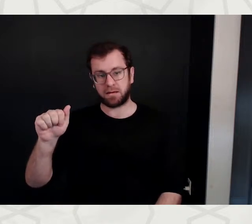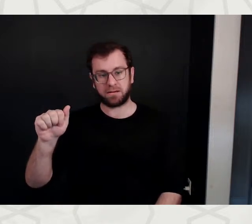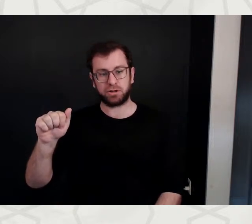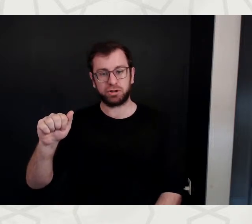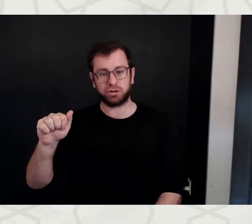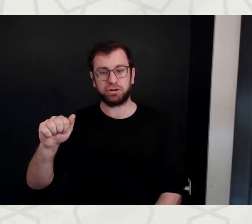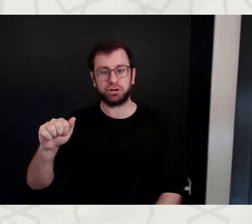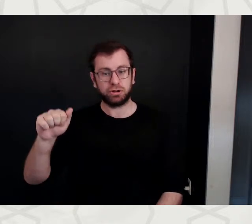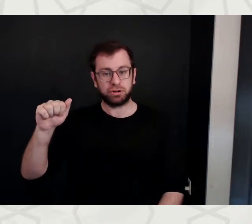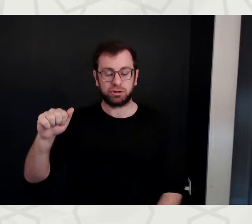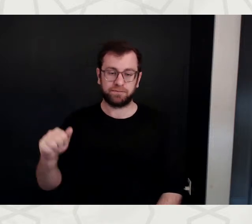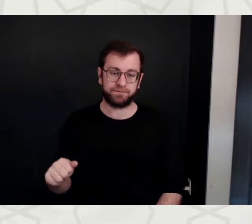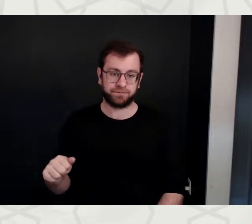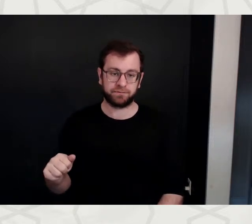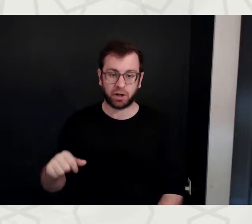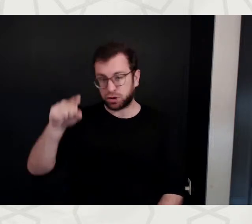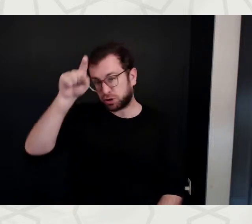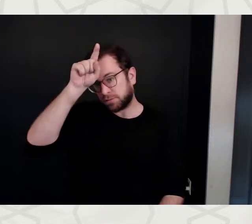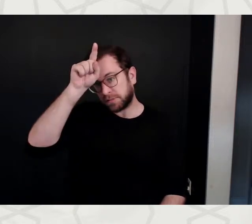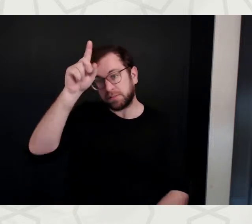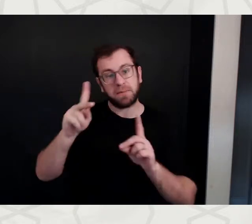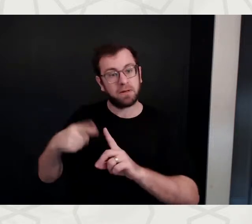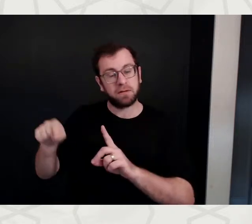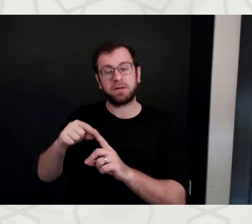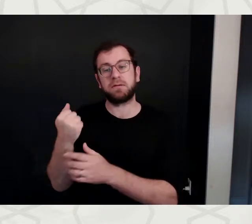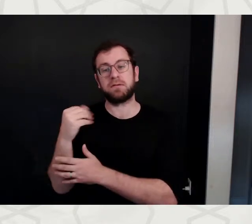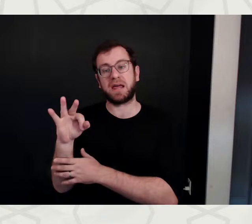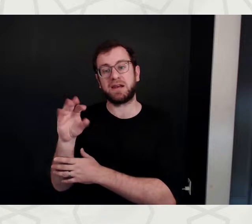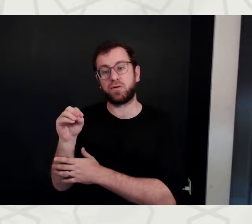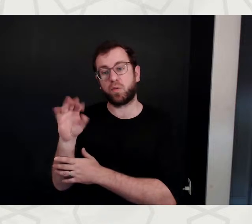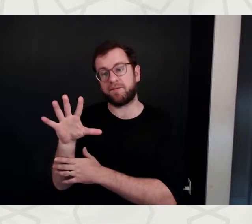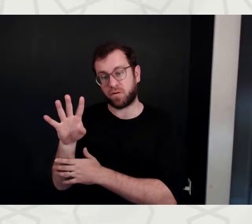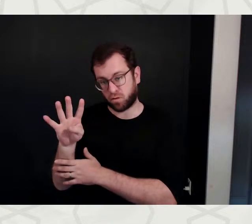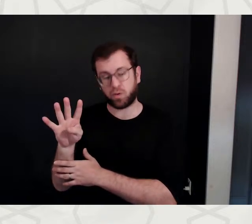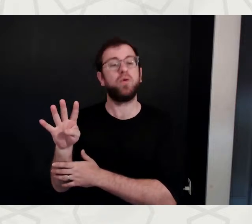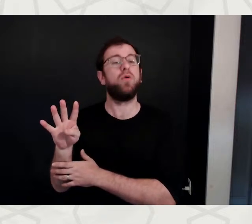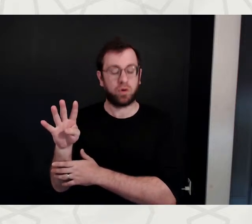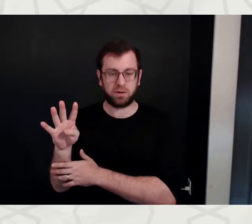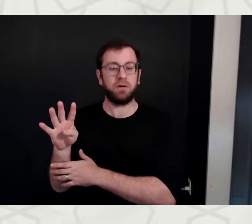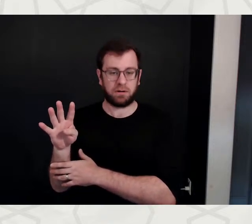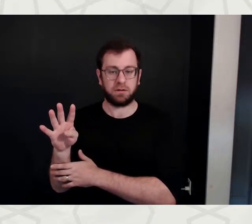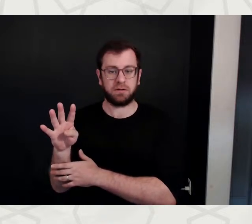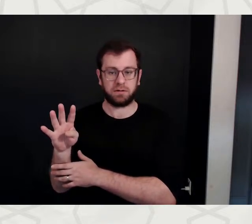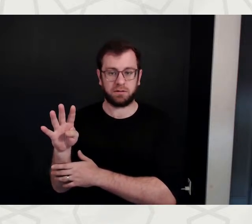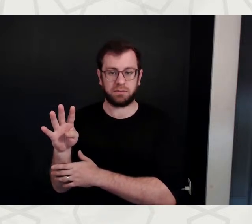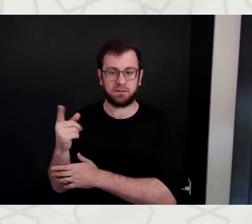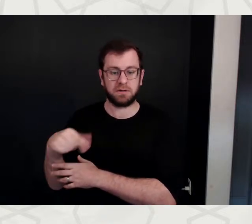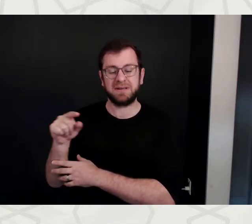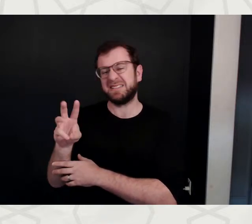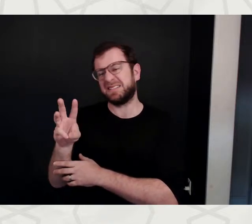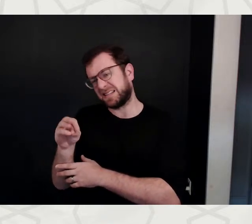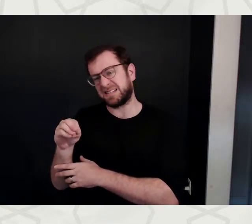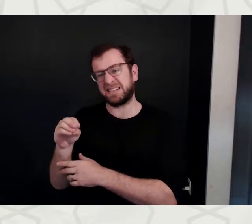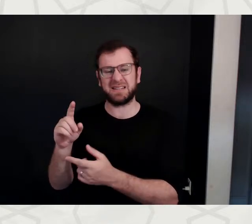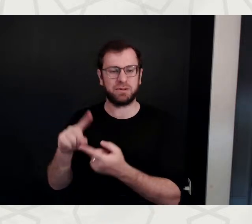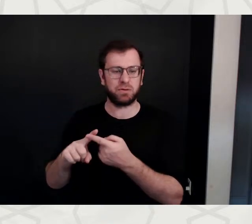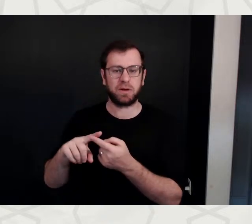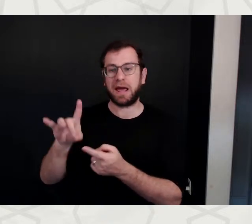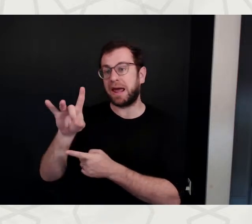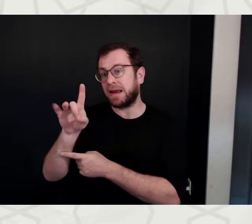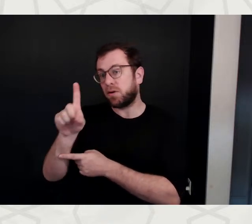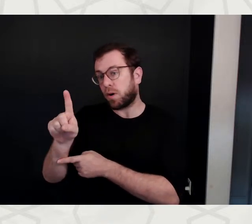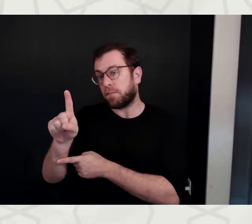in 1904. 60 to 81% of the African